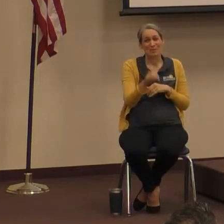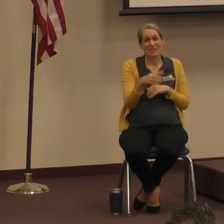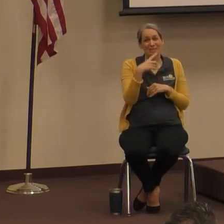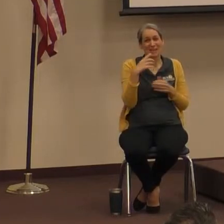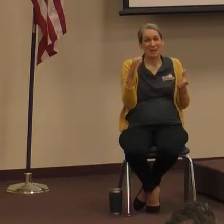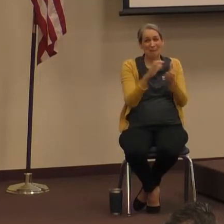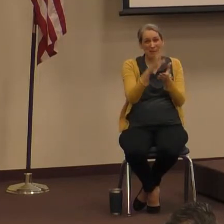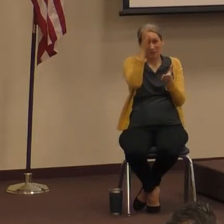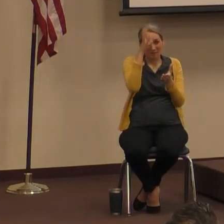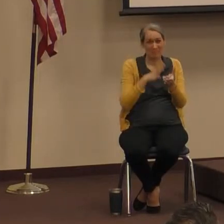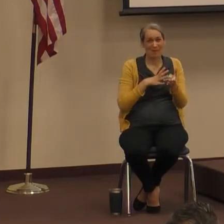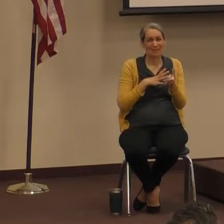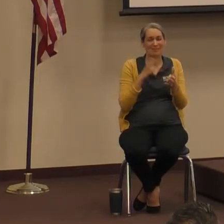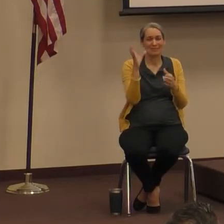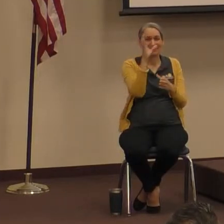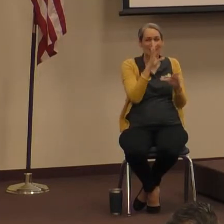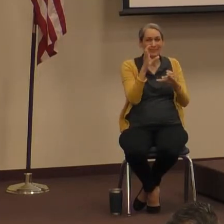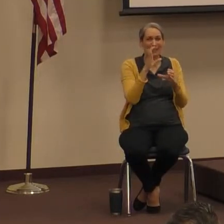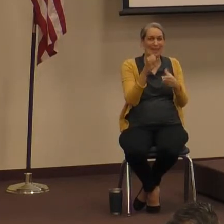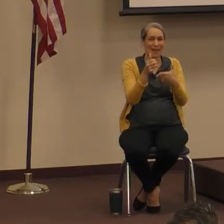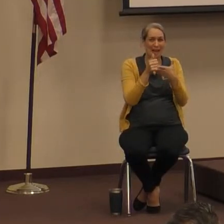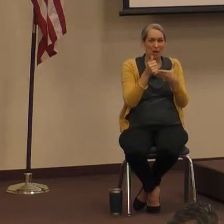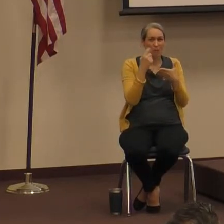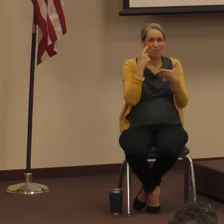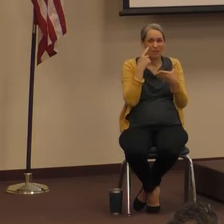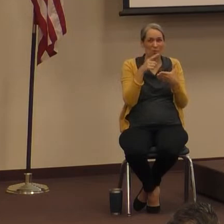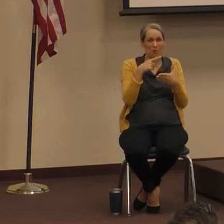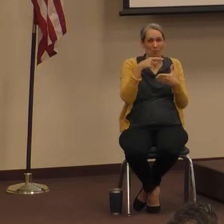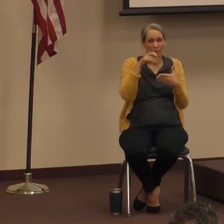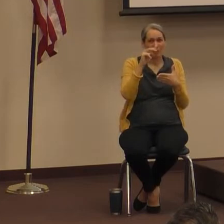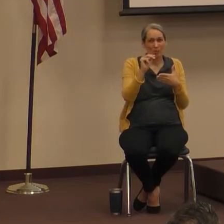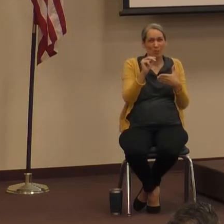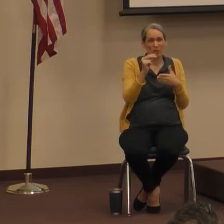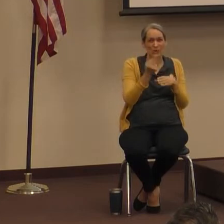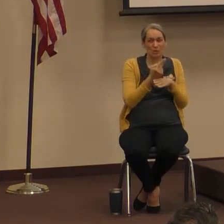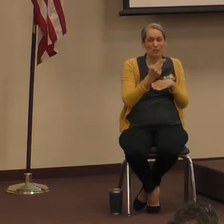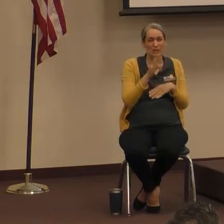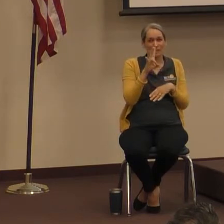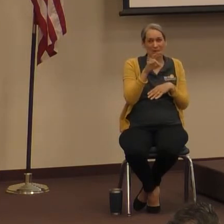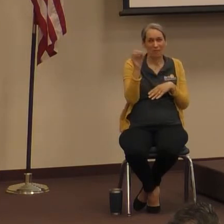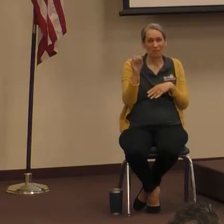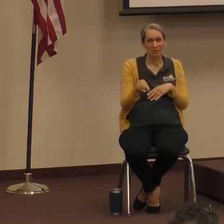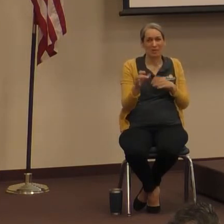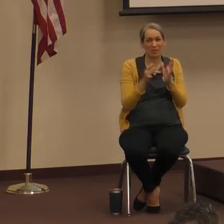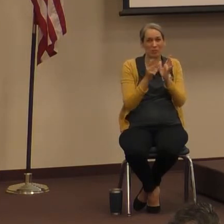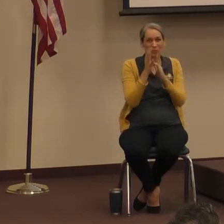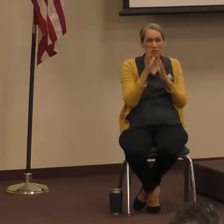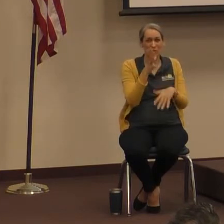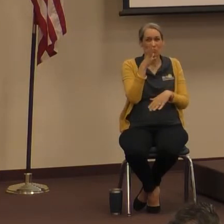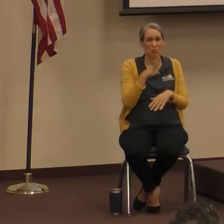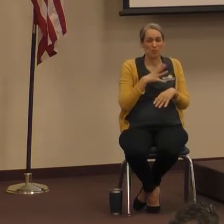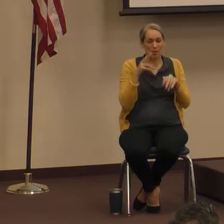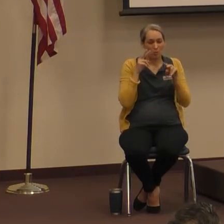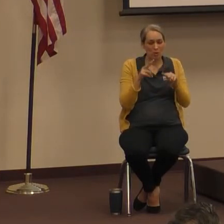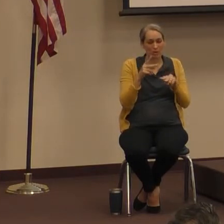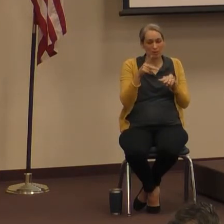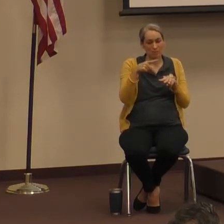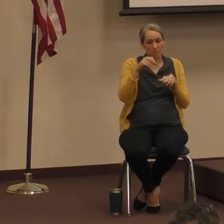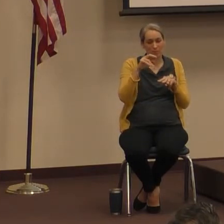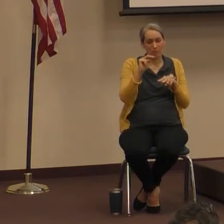married men seek their help for porn use. 7% of Christian women view porn weekly, and it is trending upward.